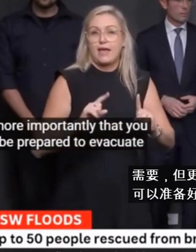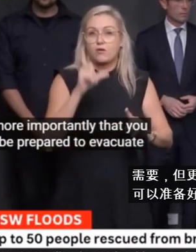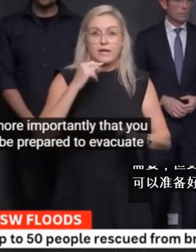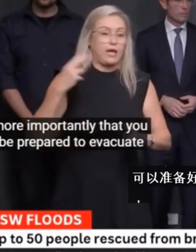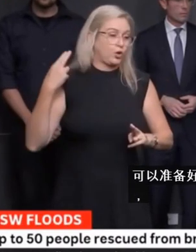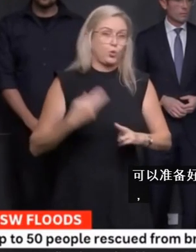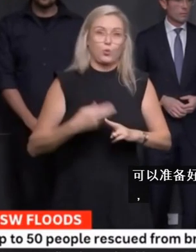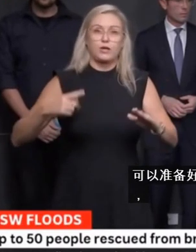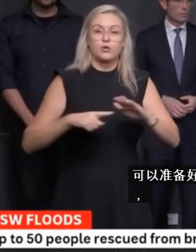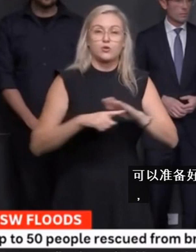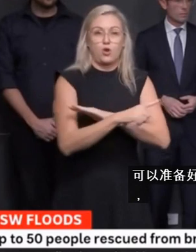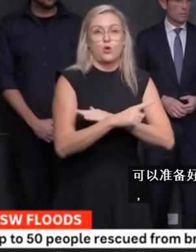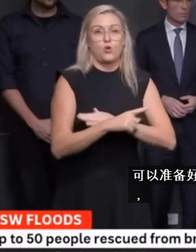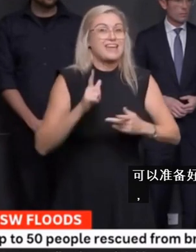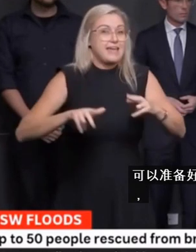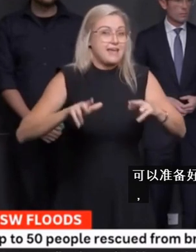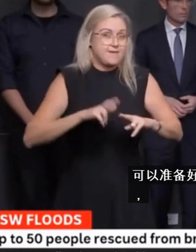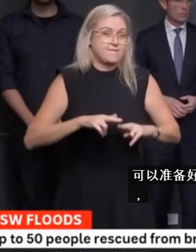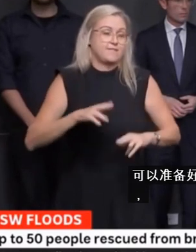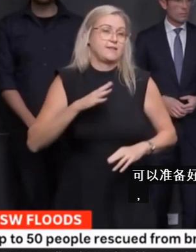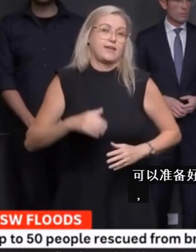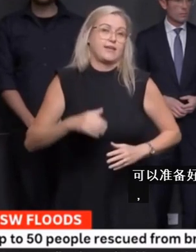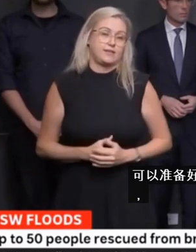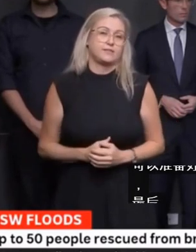evacuate should the need arise.